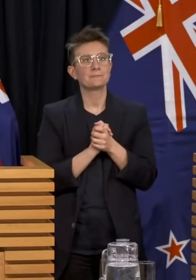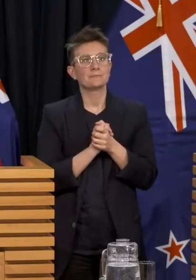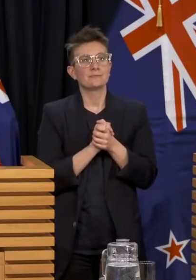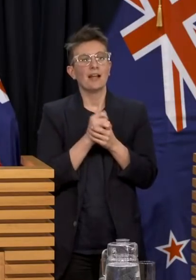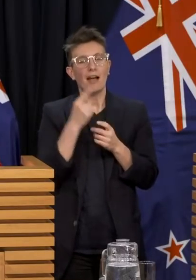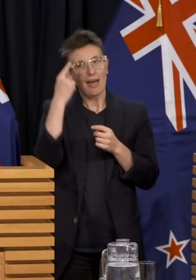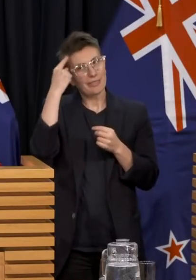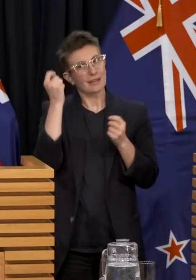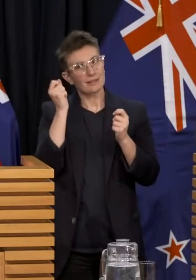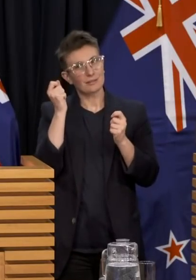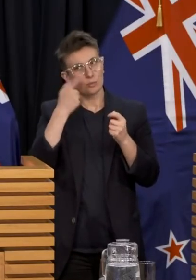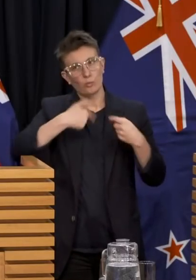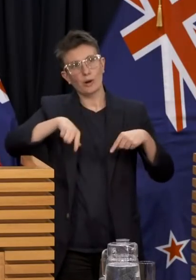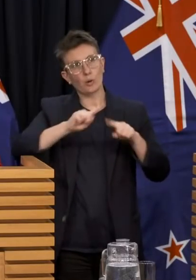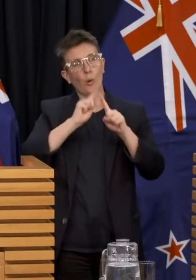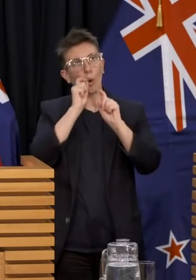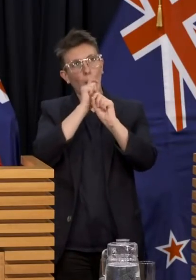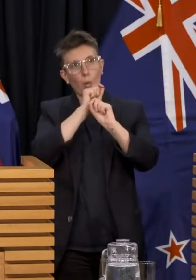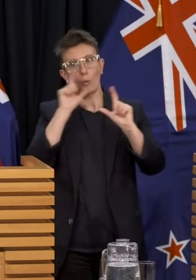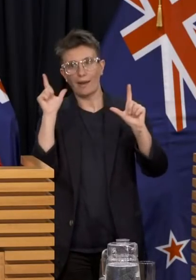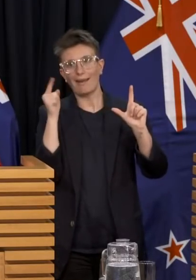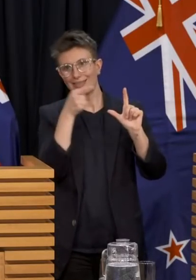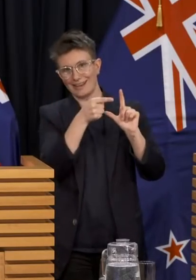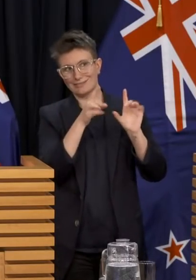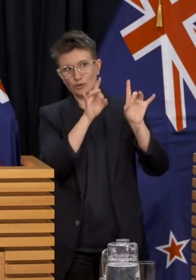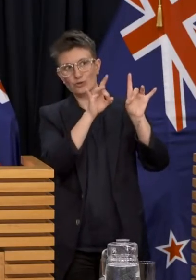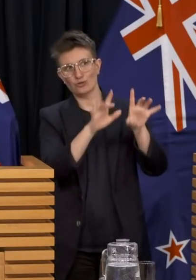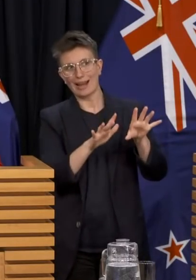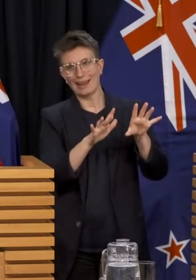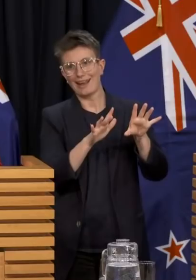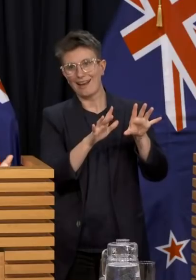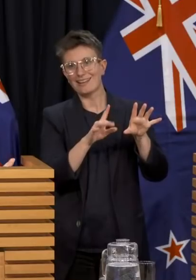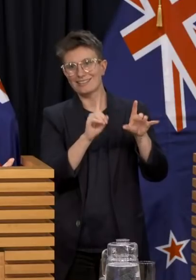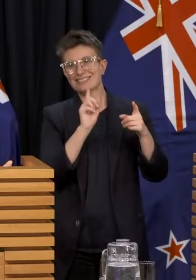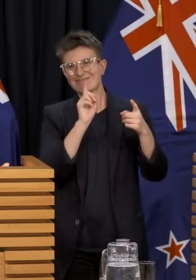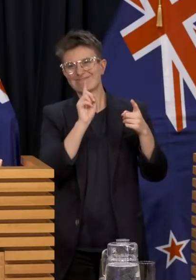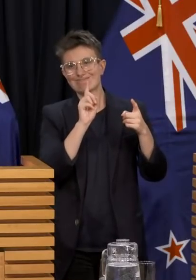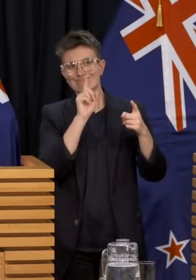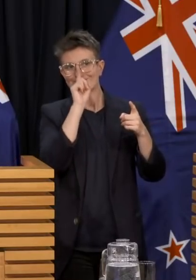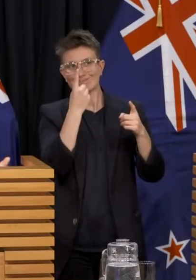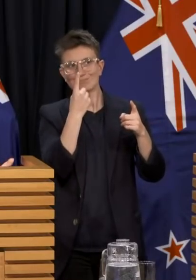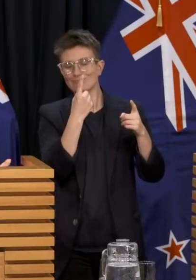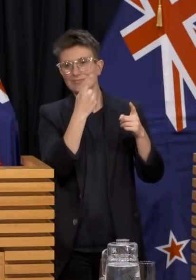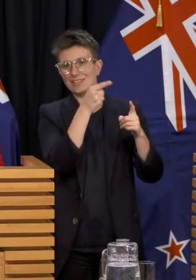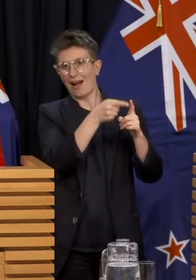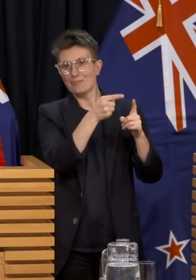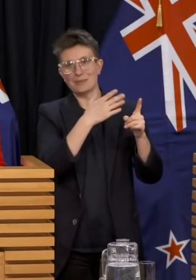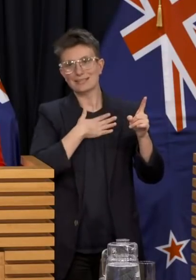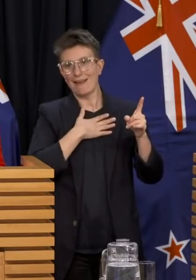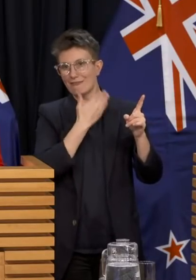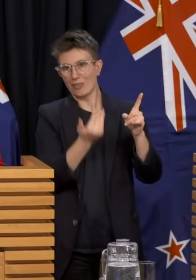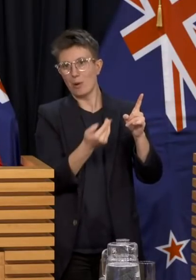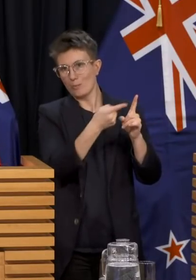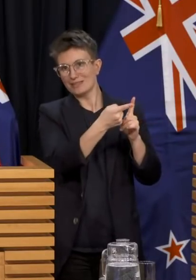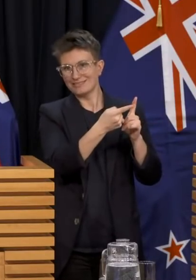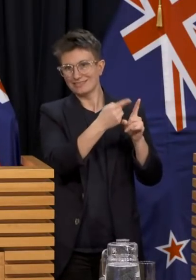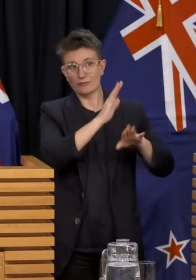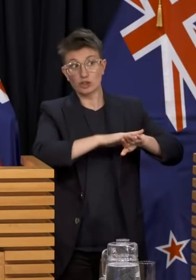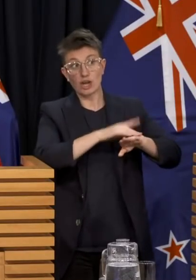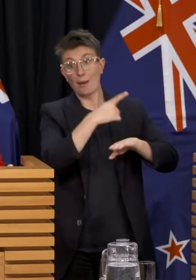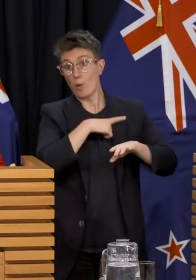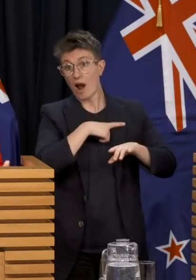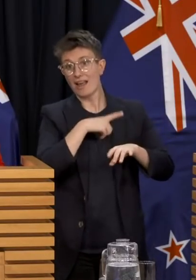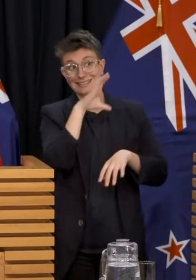between Australia, that it is going to take a significant amount of time before we will have the state of